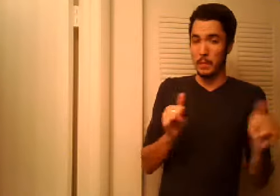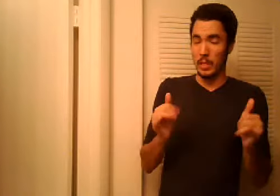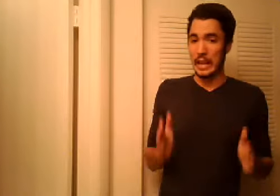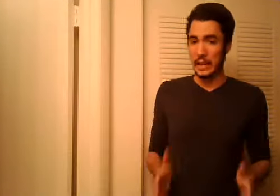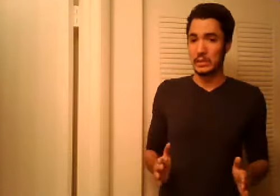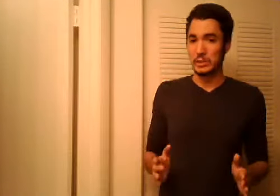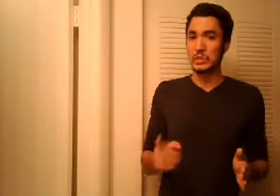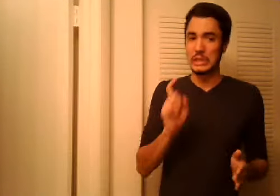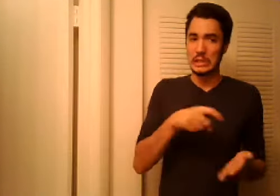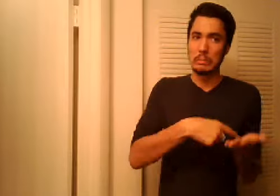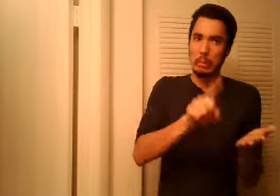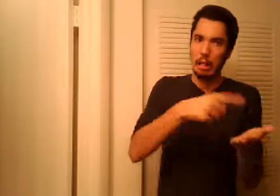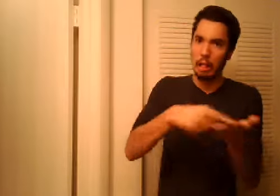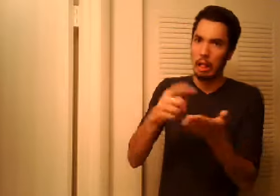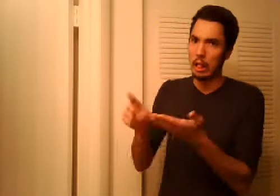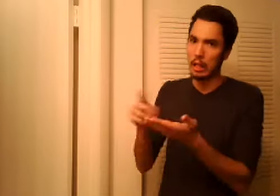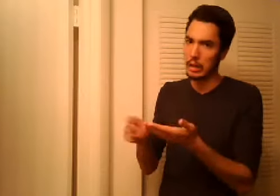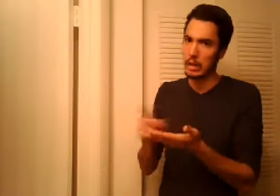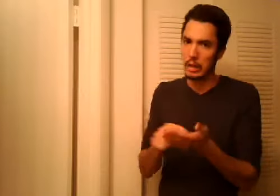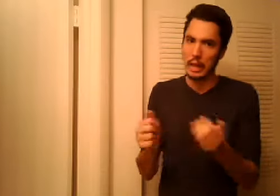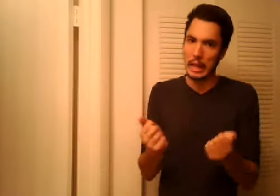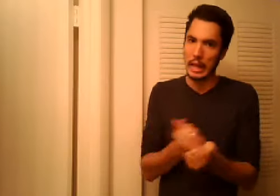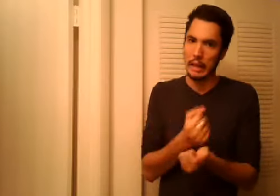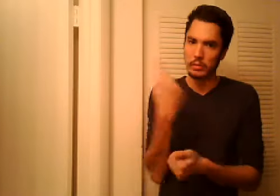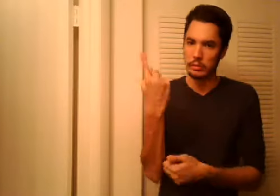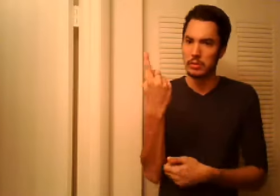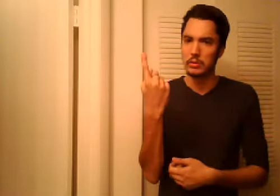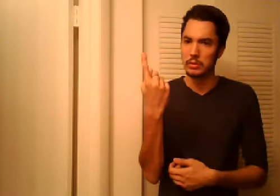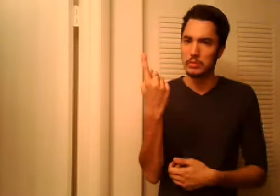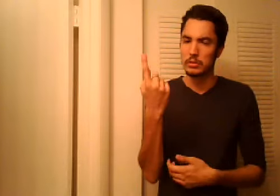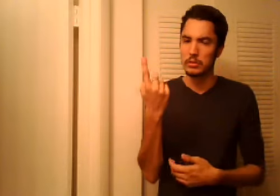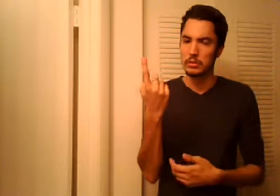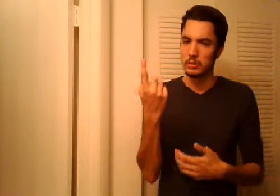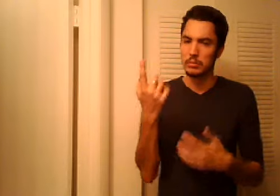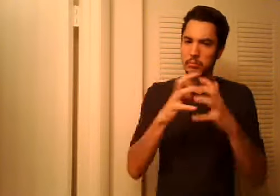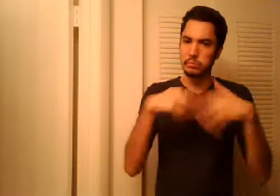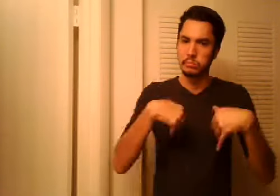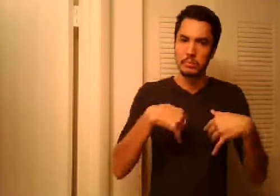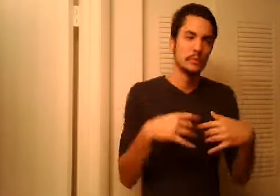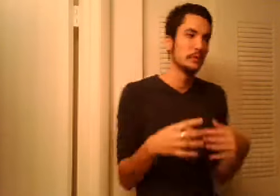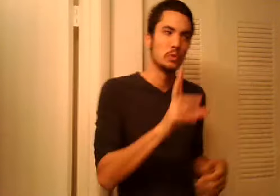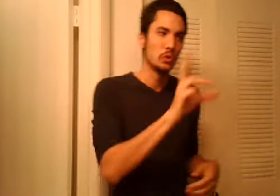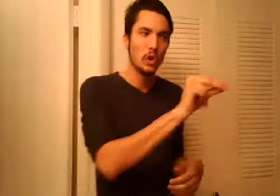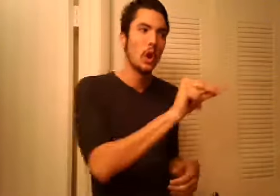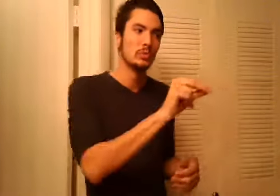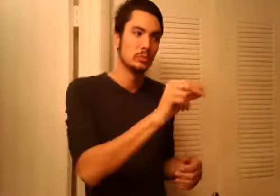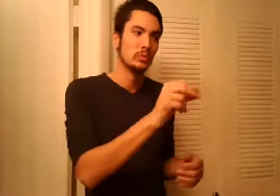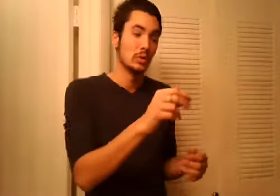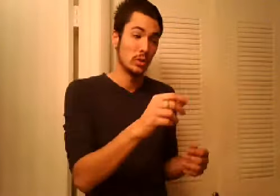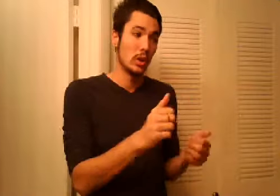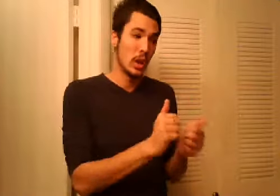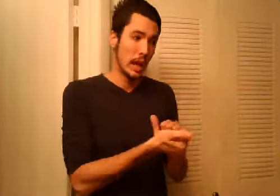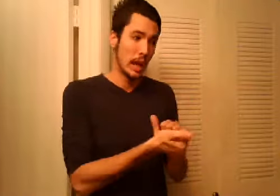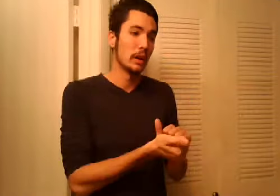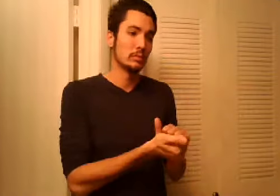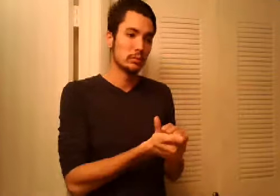Well, no. No. I mean, okay, here's the thing. Right? What you would do is you would come up with a scheme that would determine which players get compensated and which don't. Right?